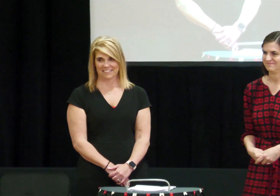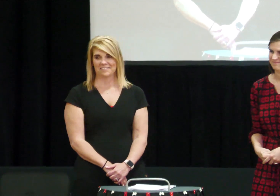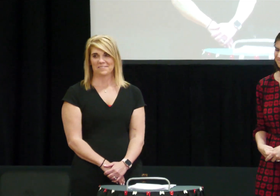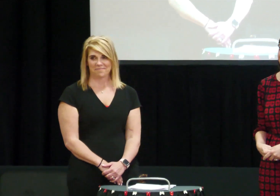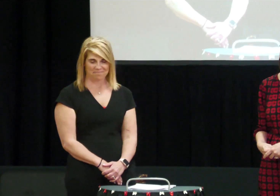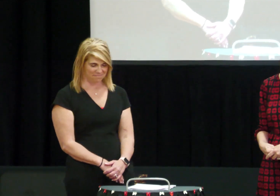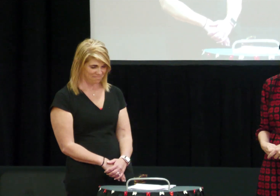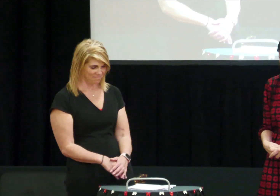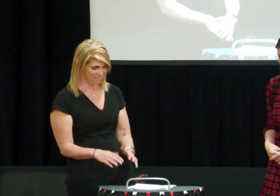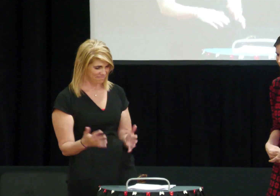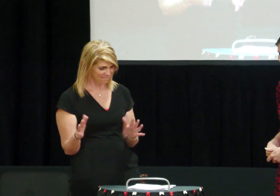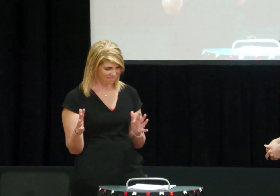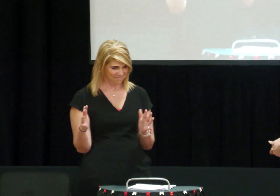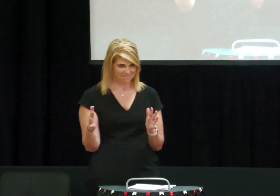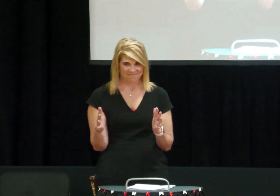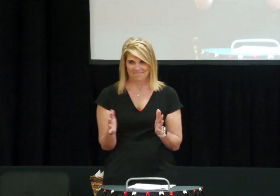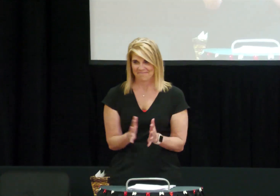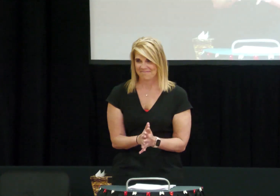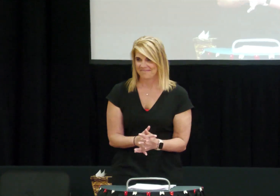receive their diplomas.